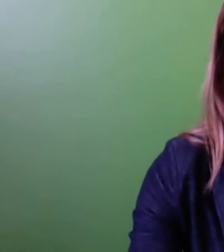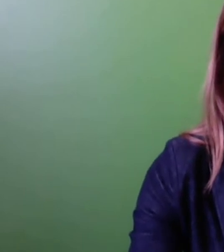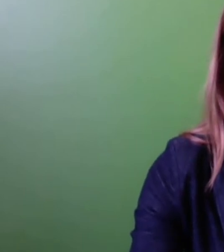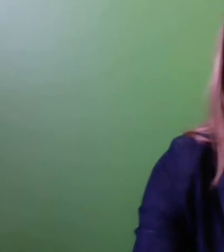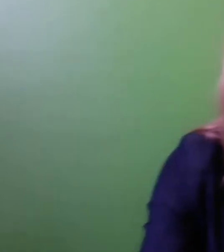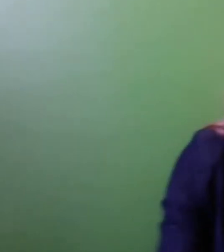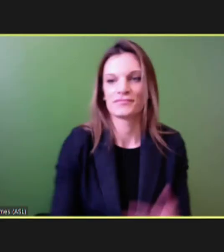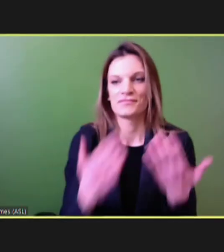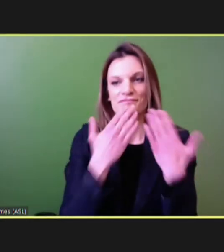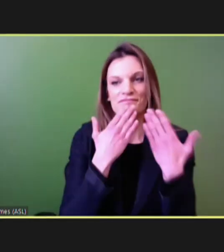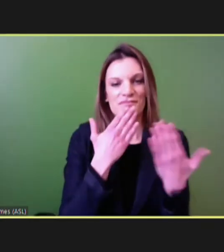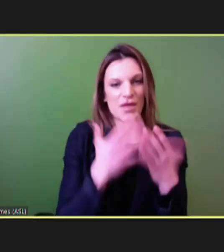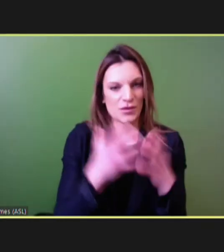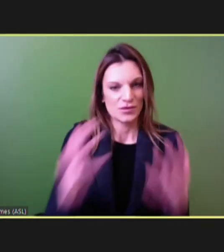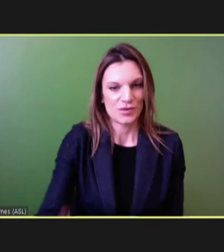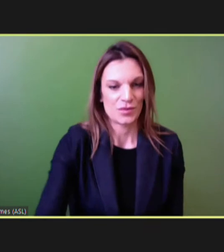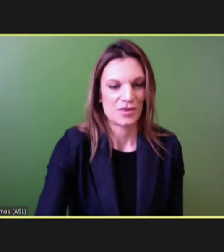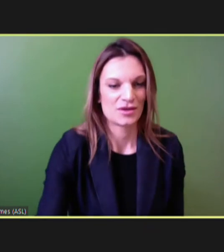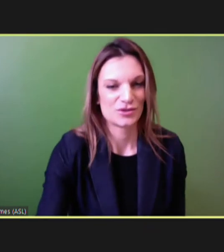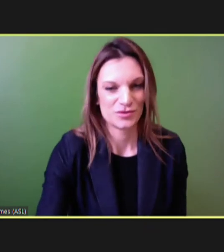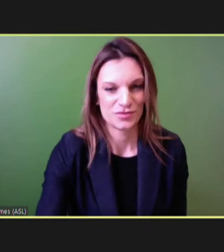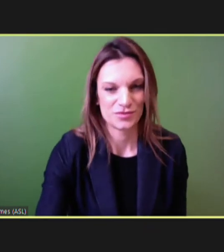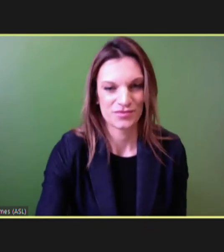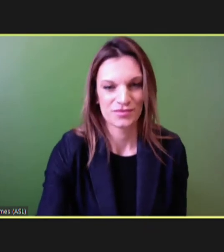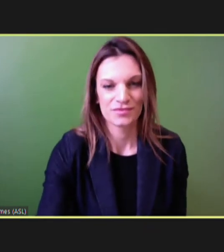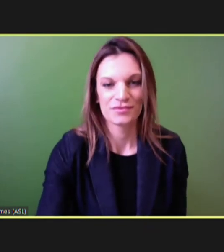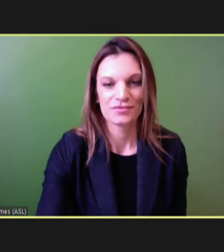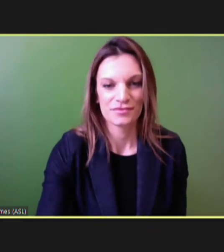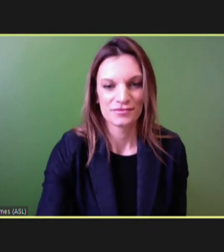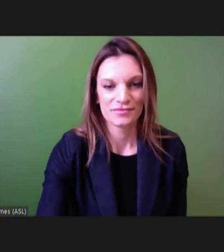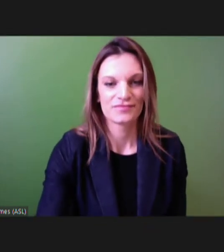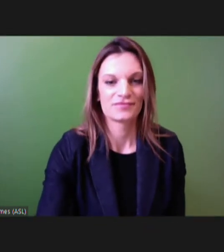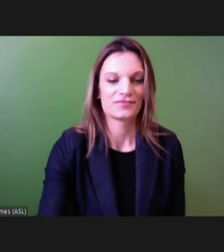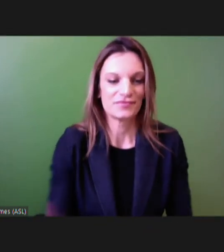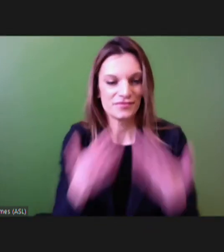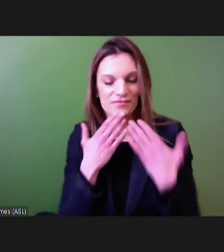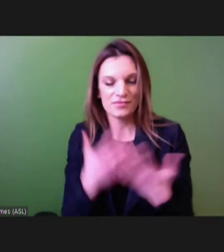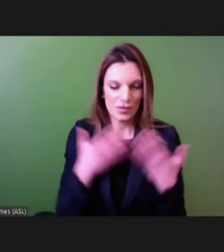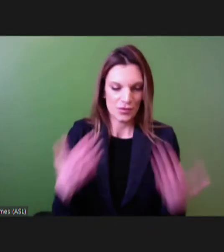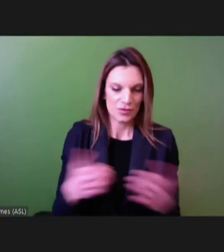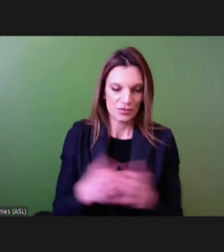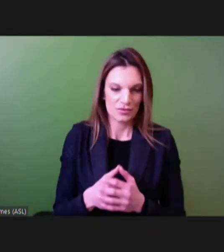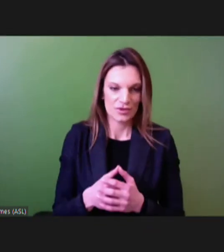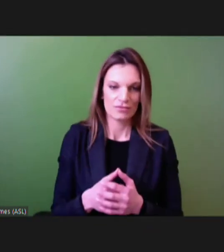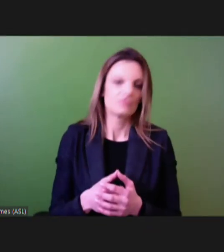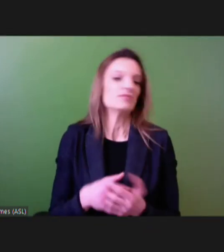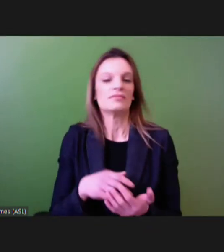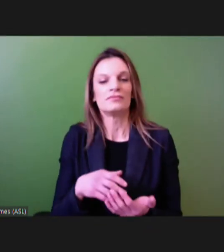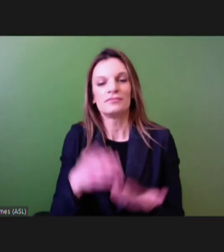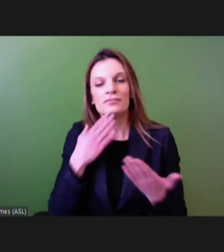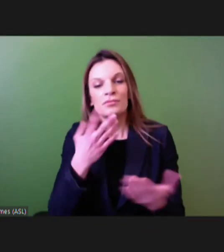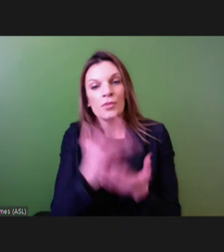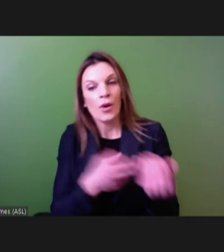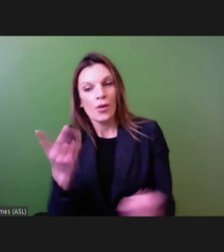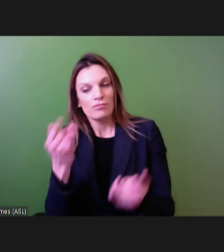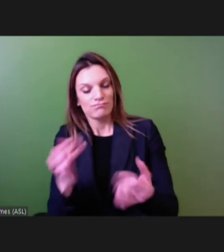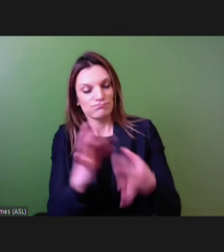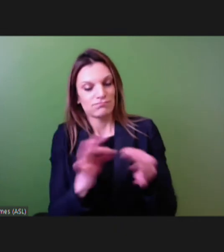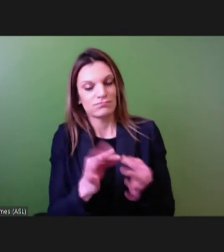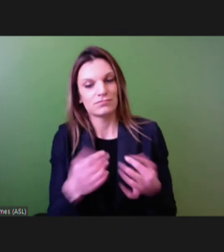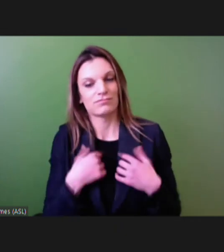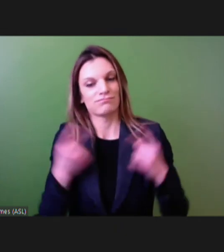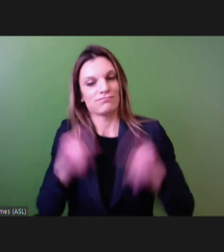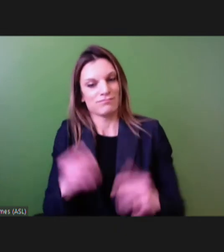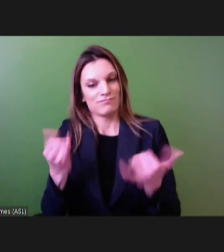Thank you so much, Dr. Wino, and thank you to Secretary for allowing me this moment to come